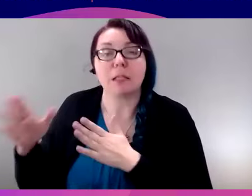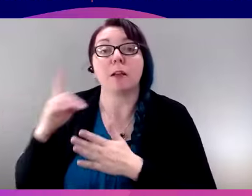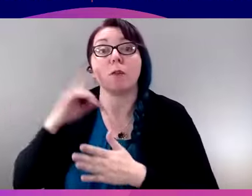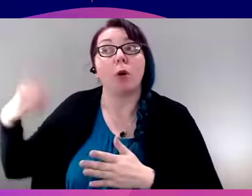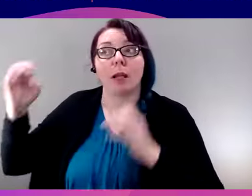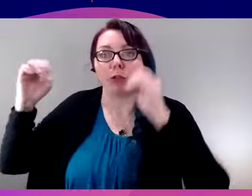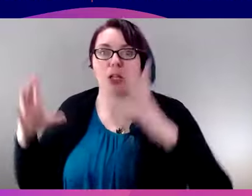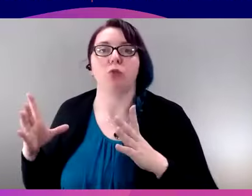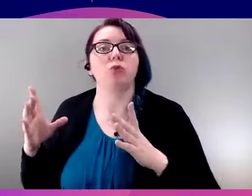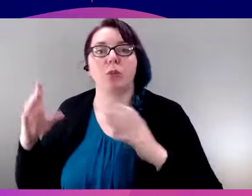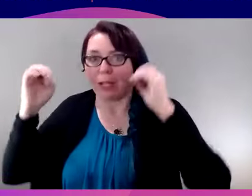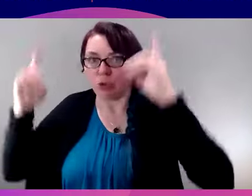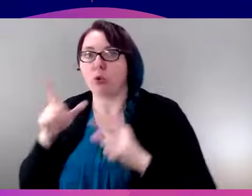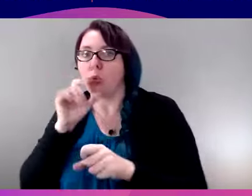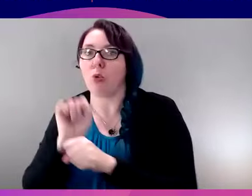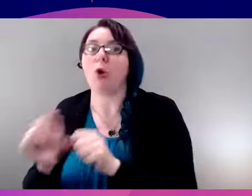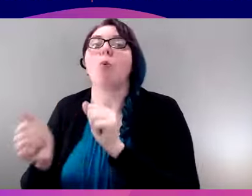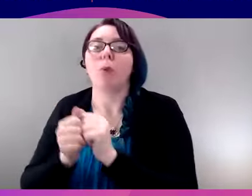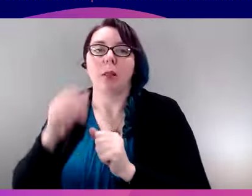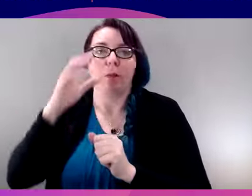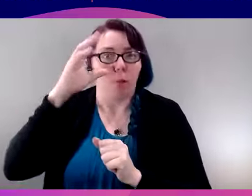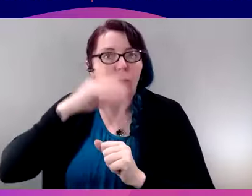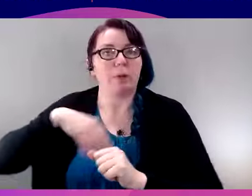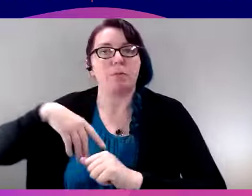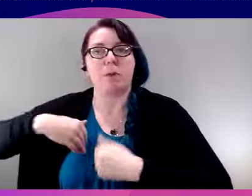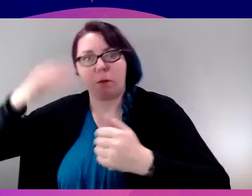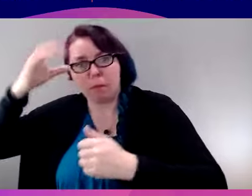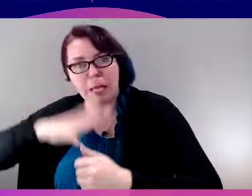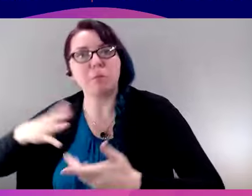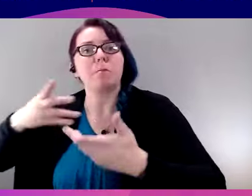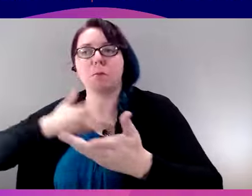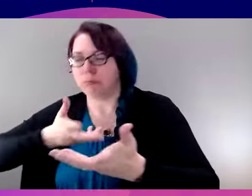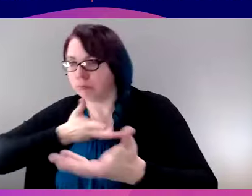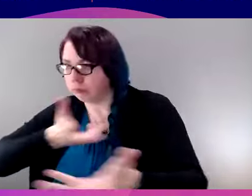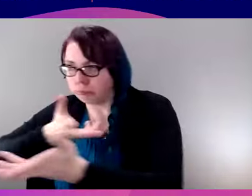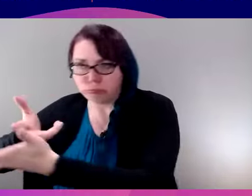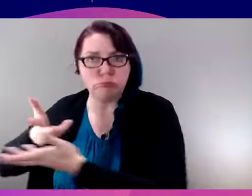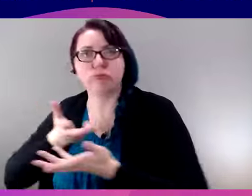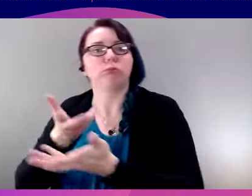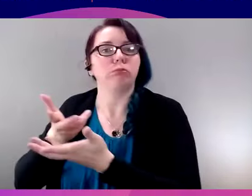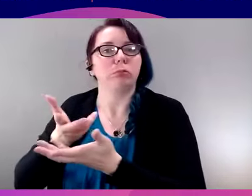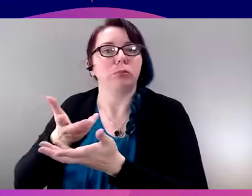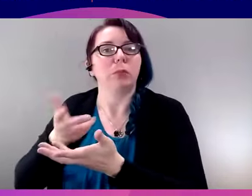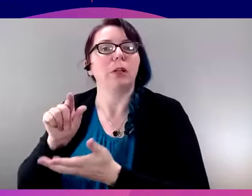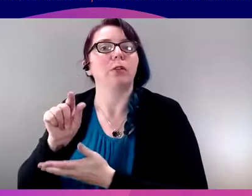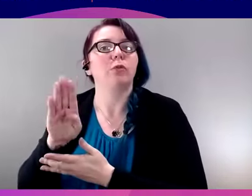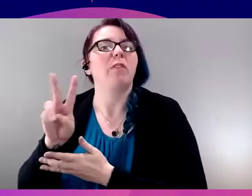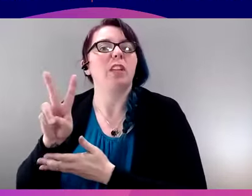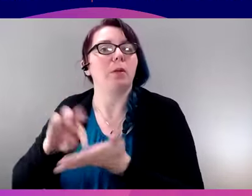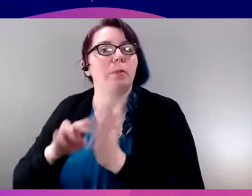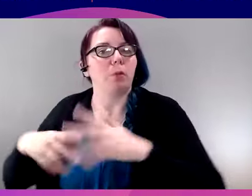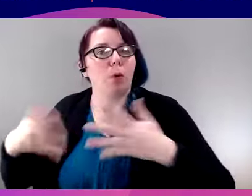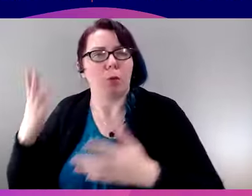as allies in ending gender-based violence. This program will be evaluated for its impact on addressing root causes of